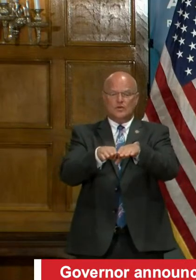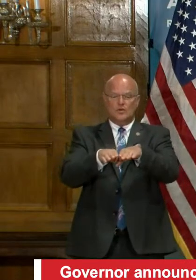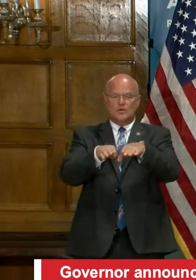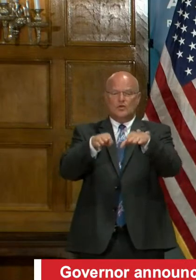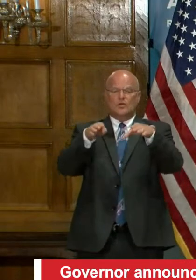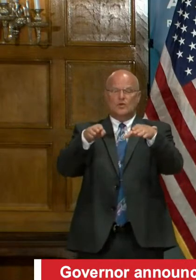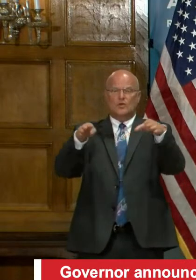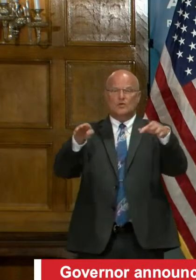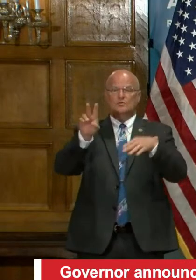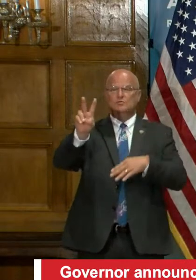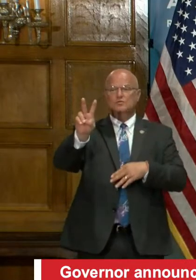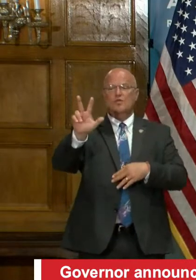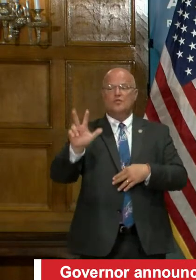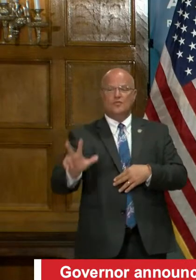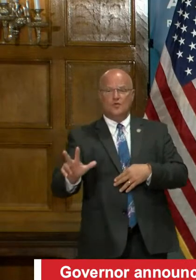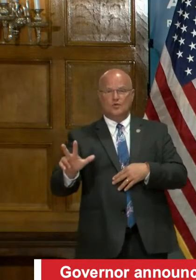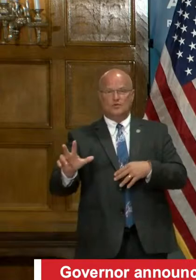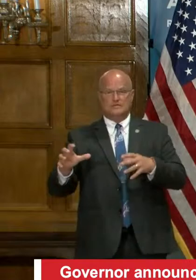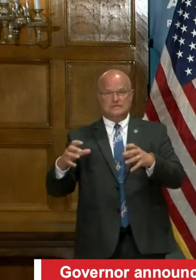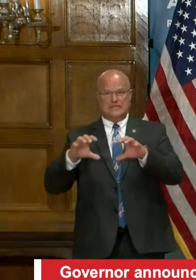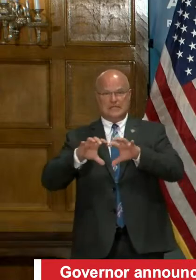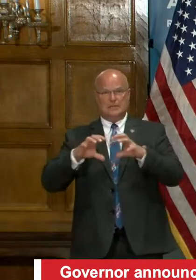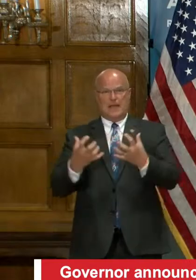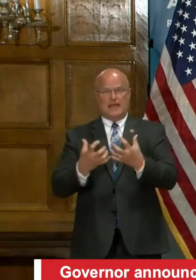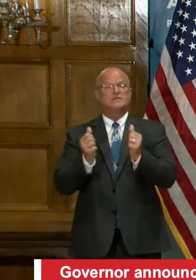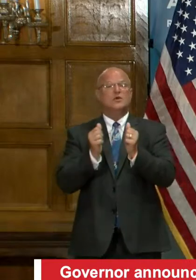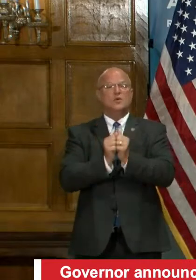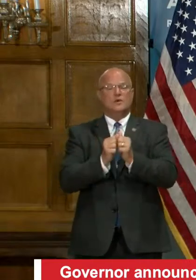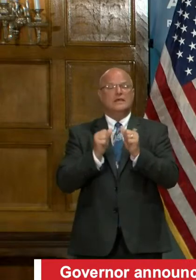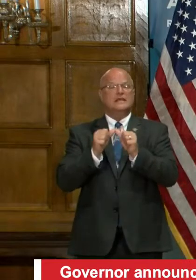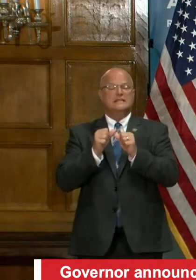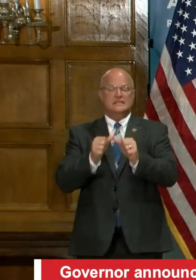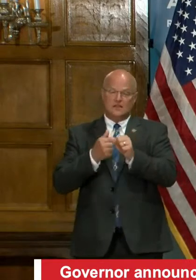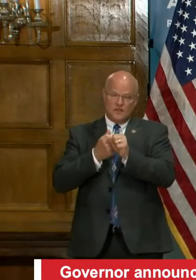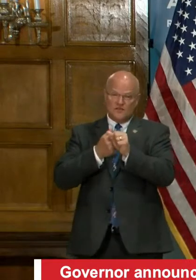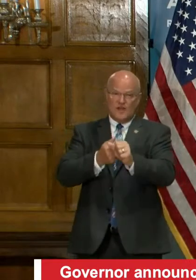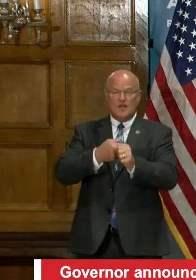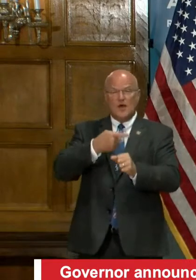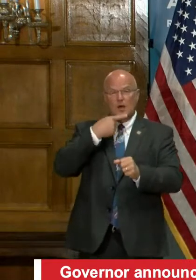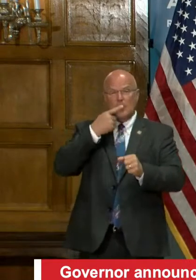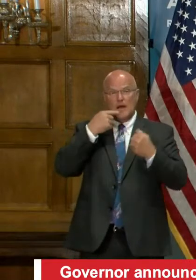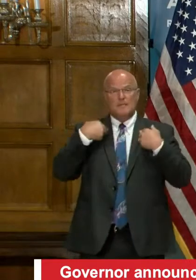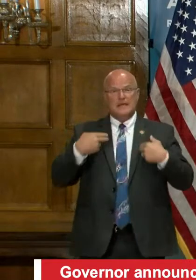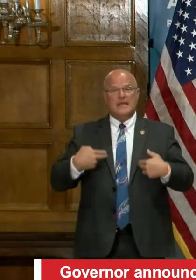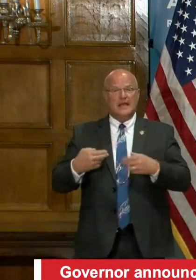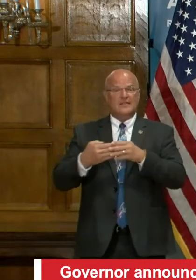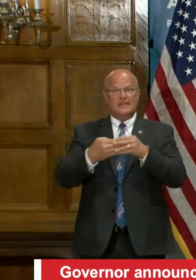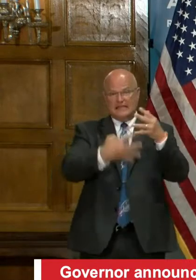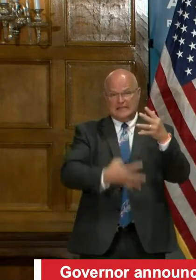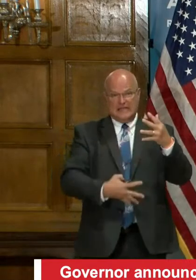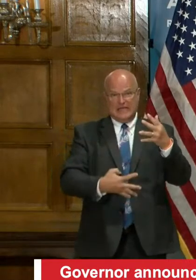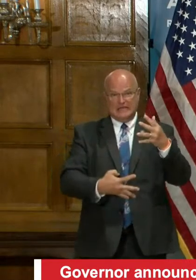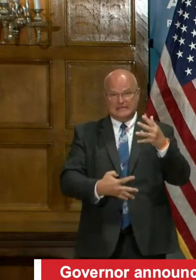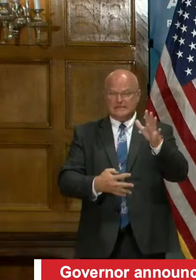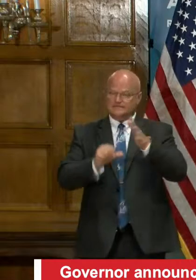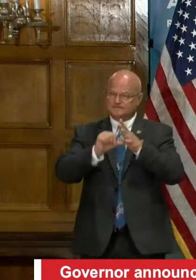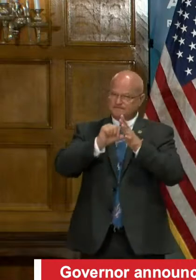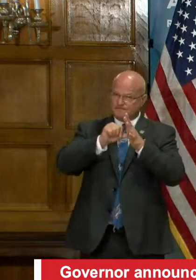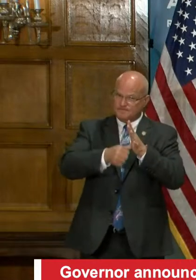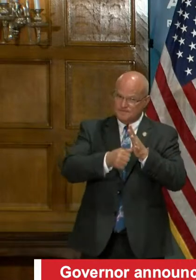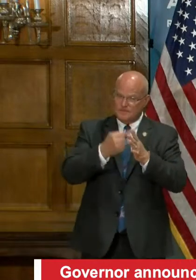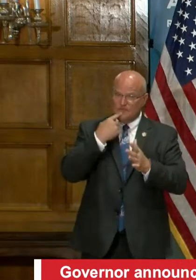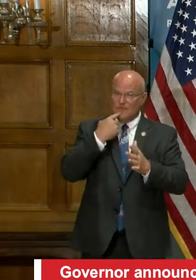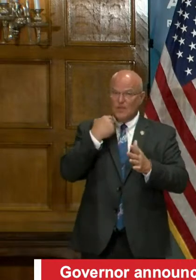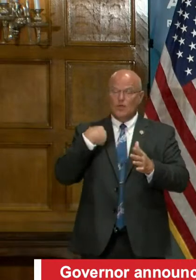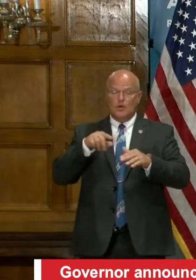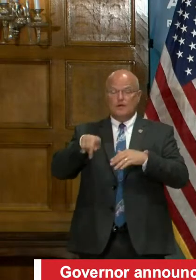move to a 2/3 capacity with continuing to follow public health guidelines. Now, I'll emphasize that when I